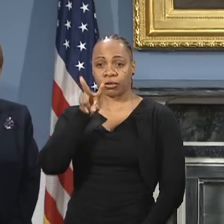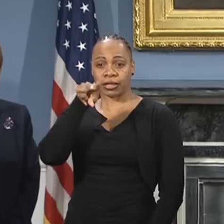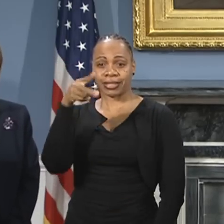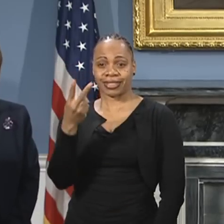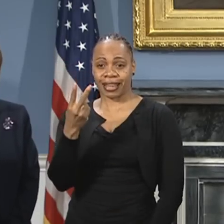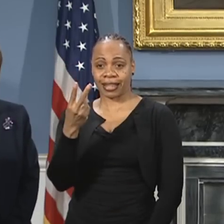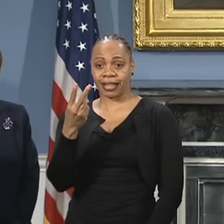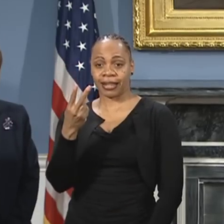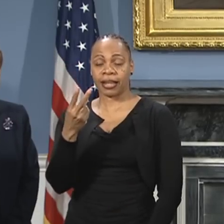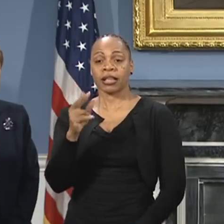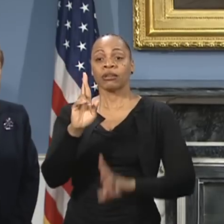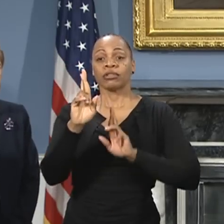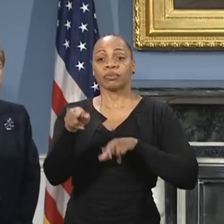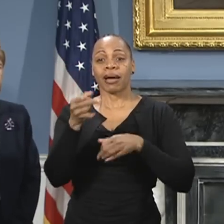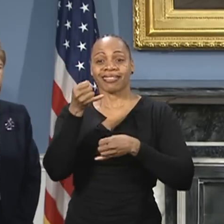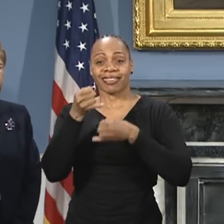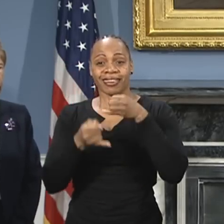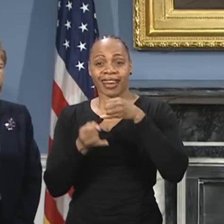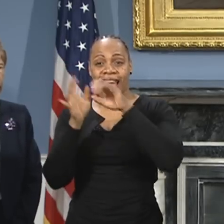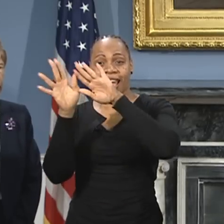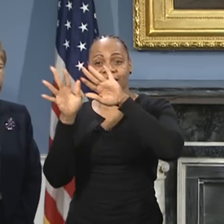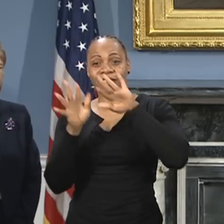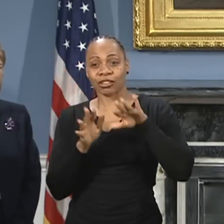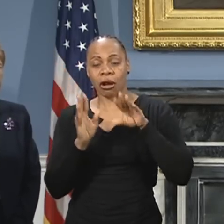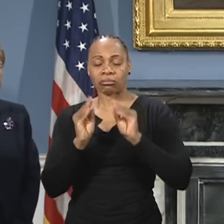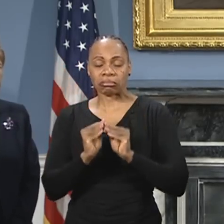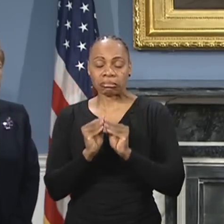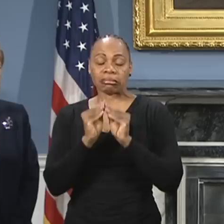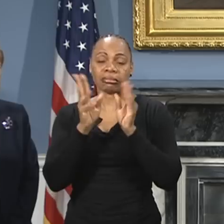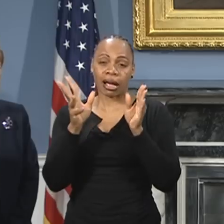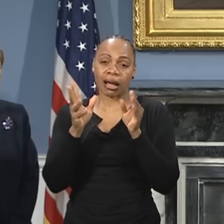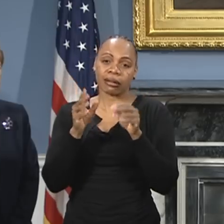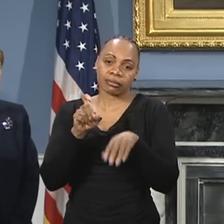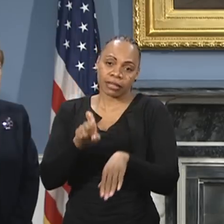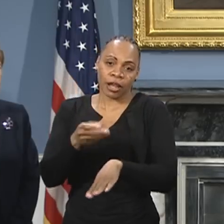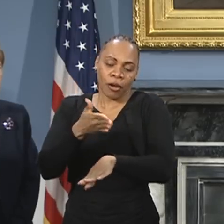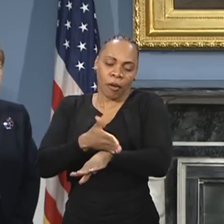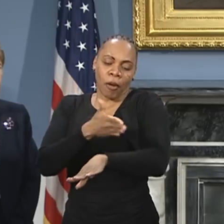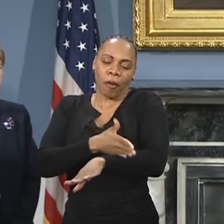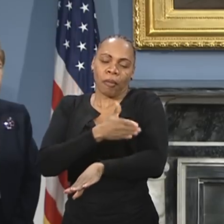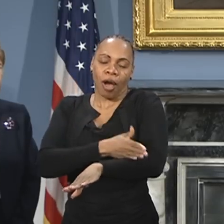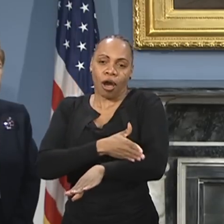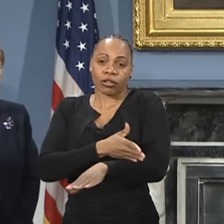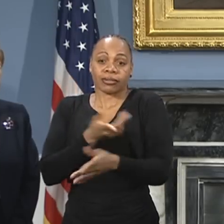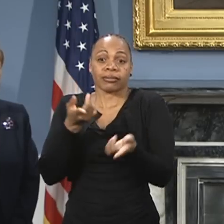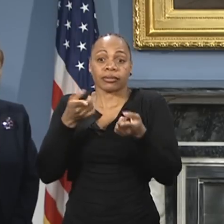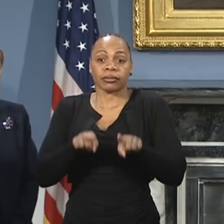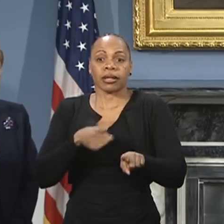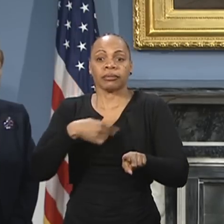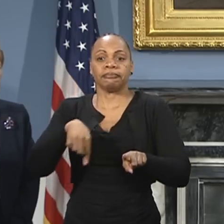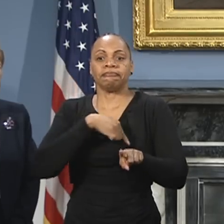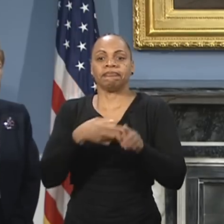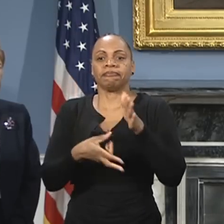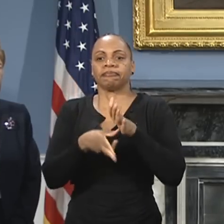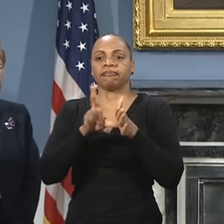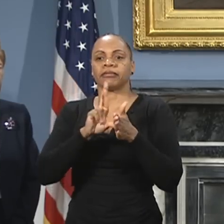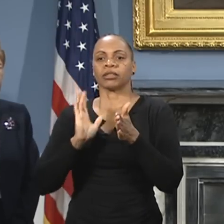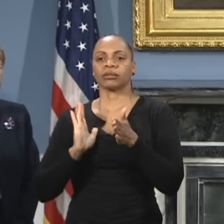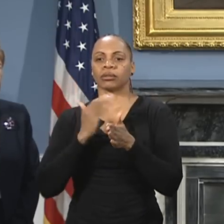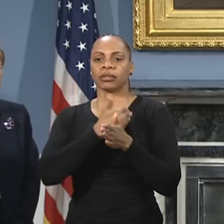last storm obviously left something to be desired. So we did a review of our